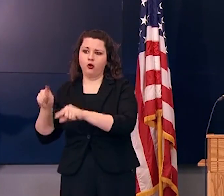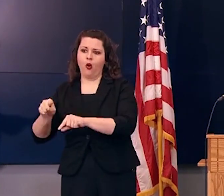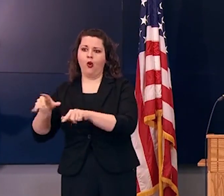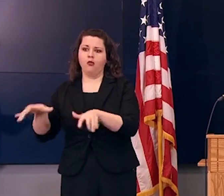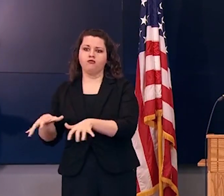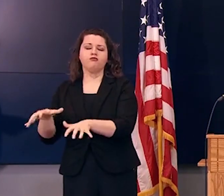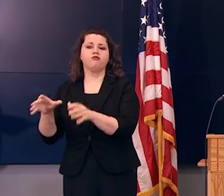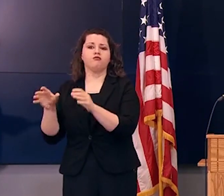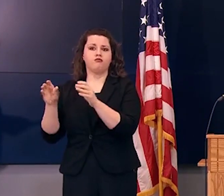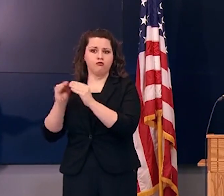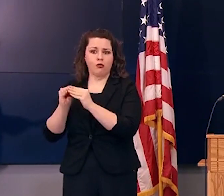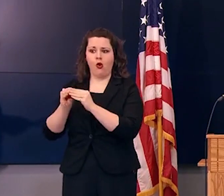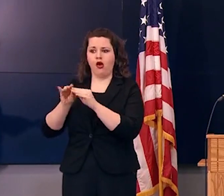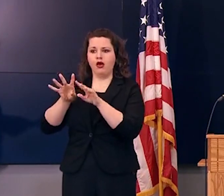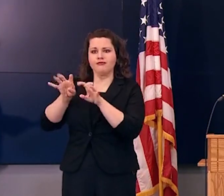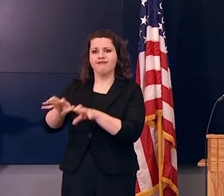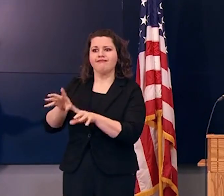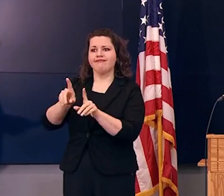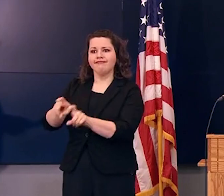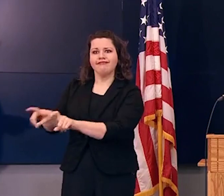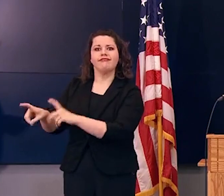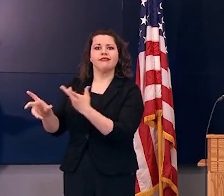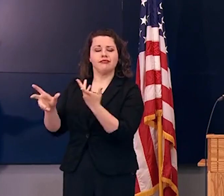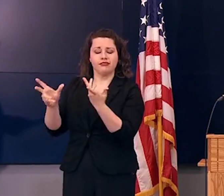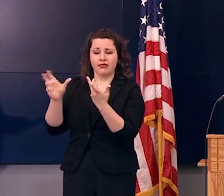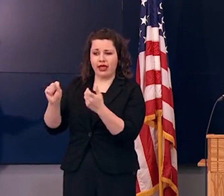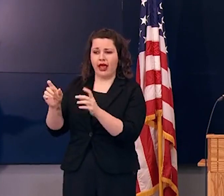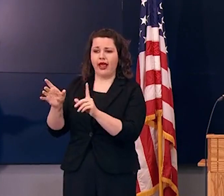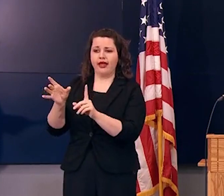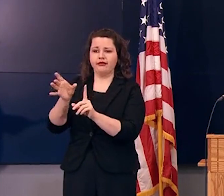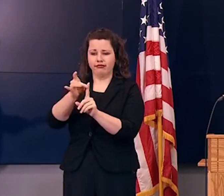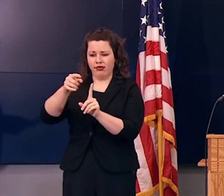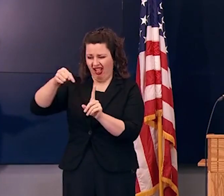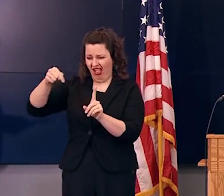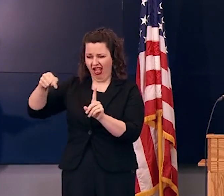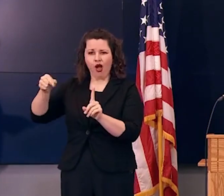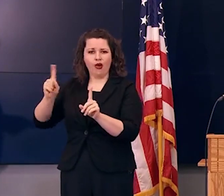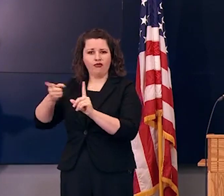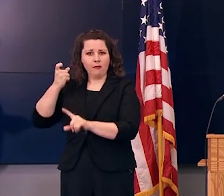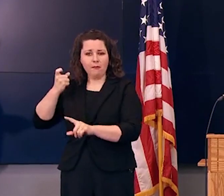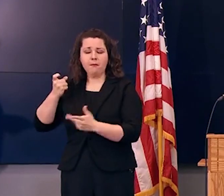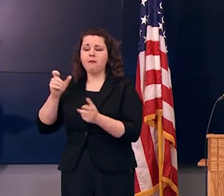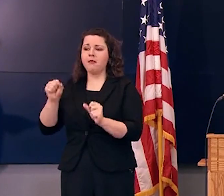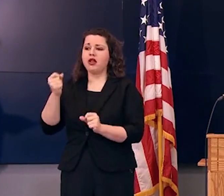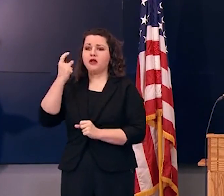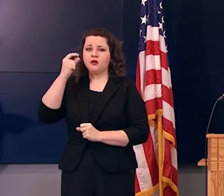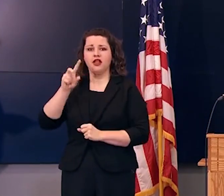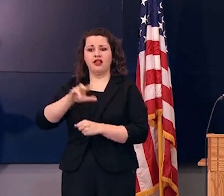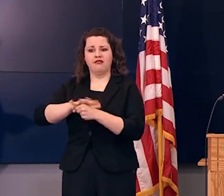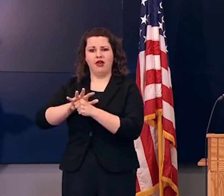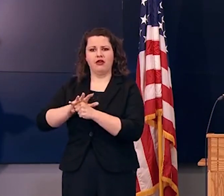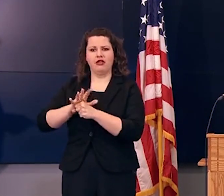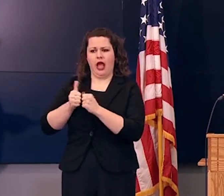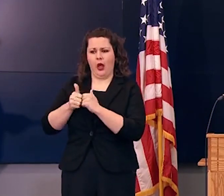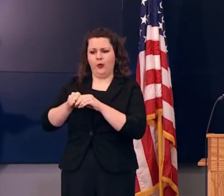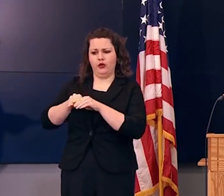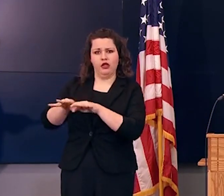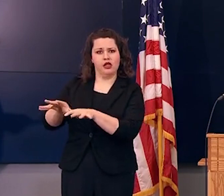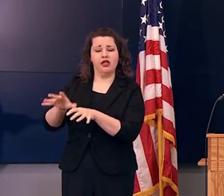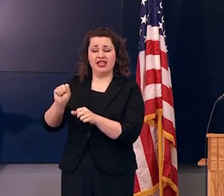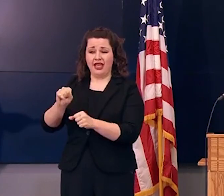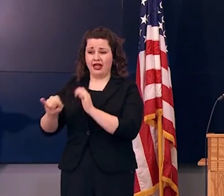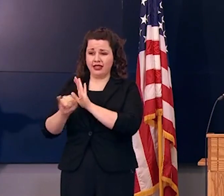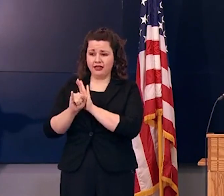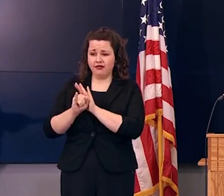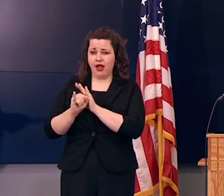conduct even more surveillance testing, contact tracing, to understand the virus activity, identify and